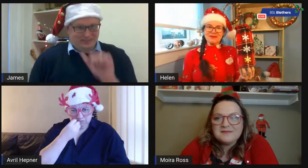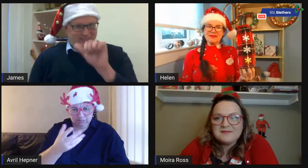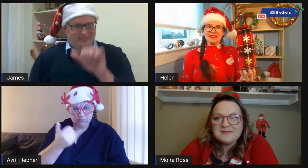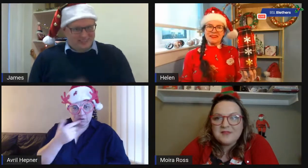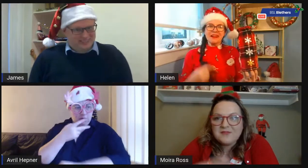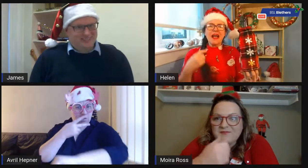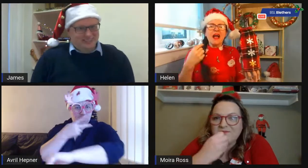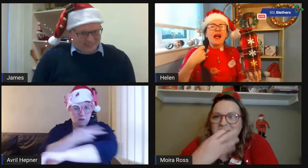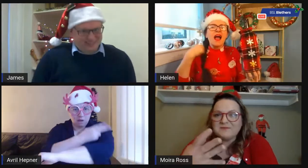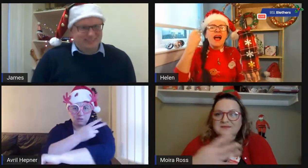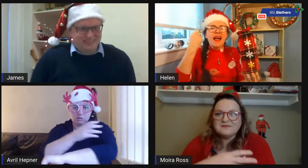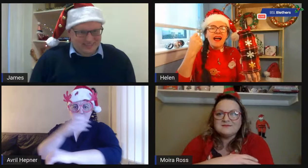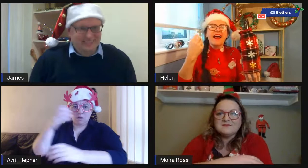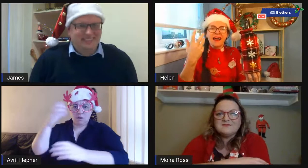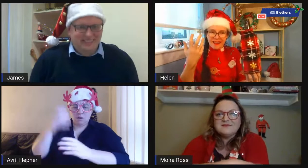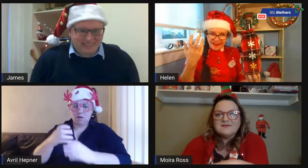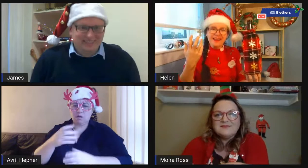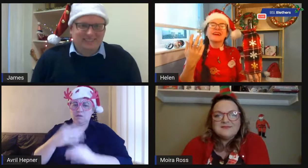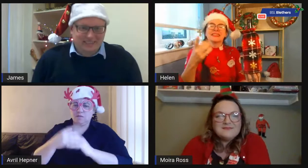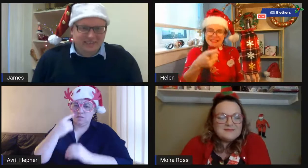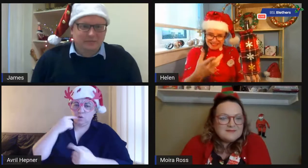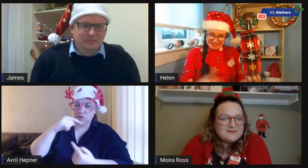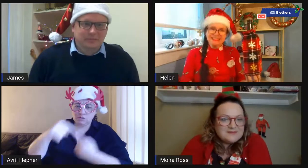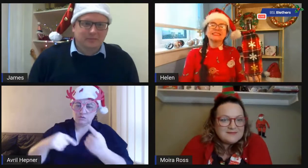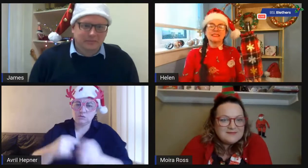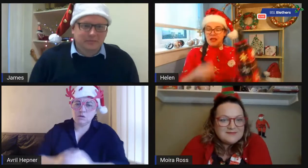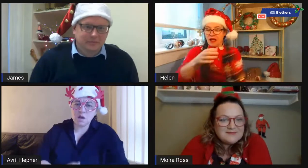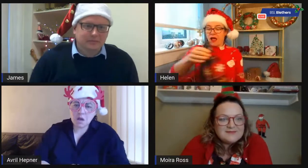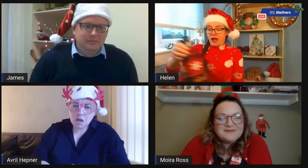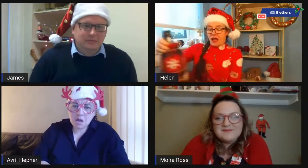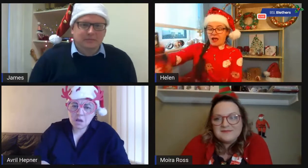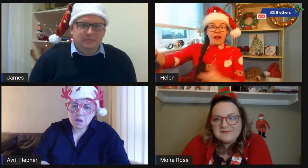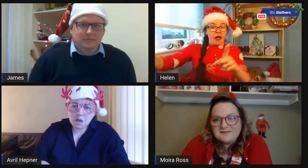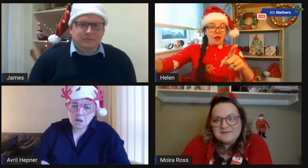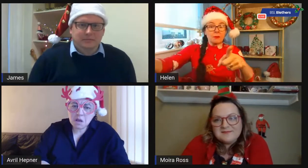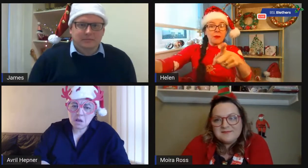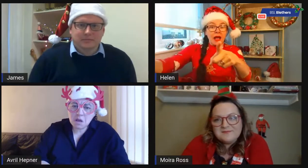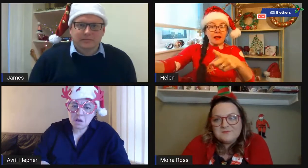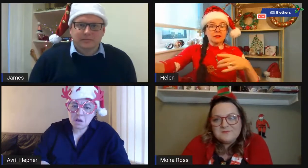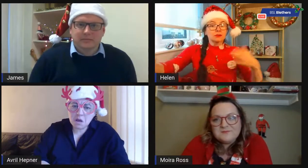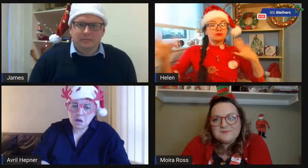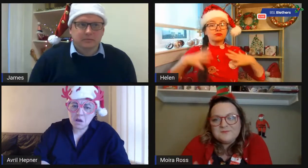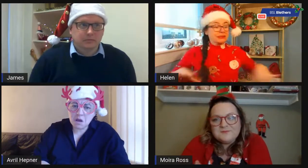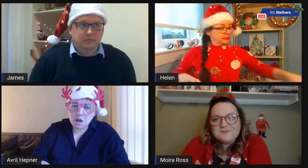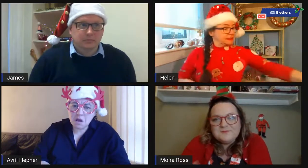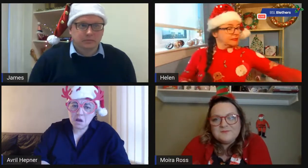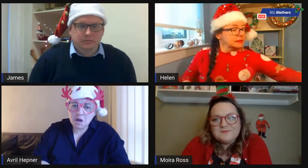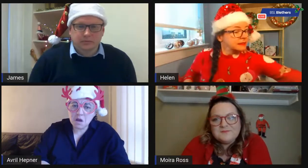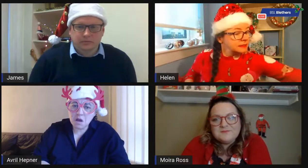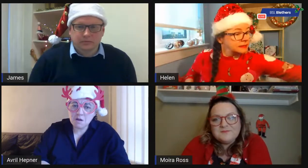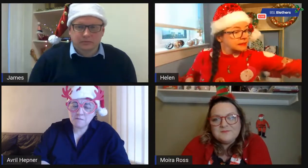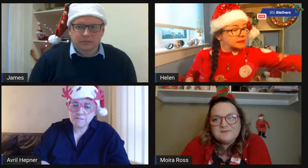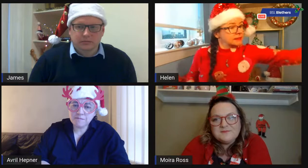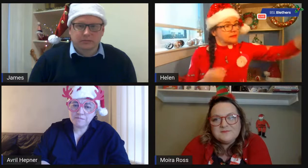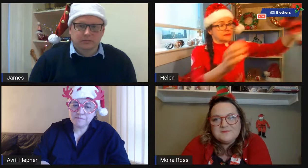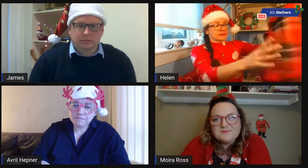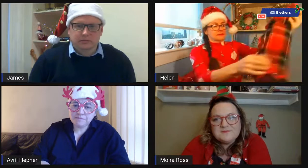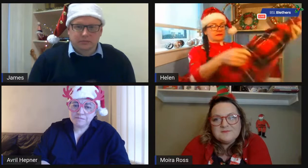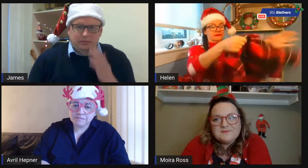It's so pretty. That's a great idea. Just cutting off the sleeve to make a bottle cover. Okay. Yeah, I mean, that was from a dress, as you